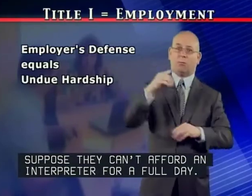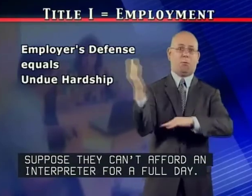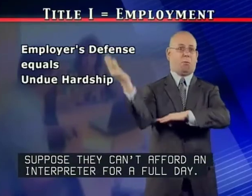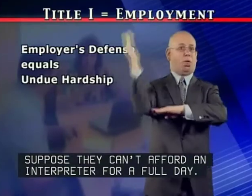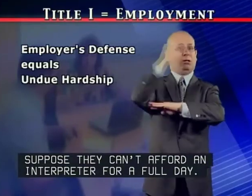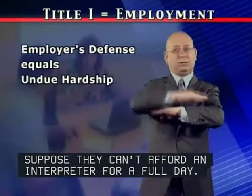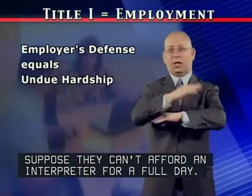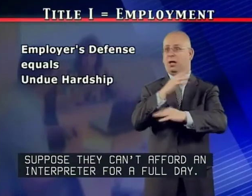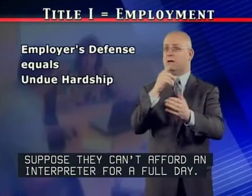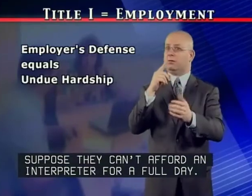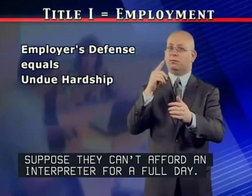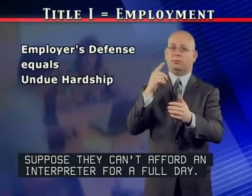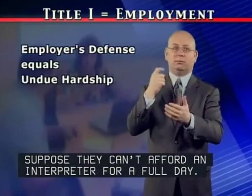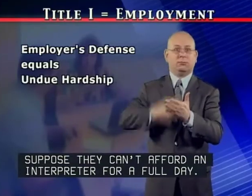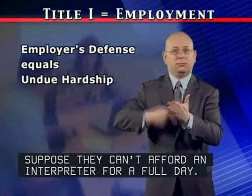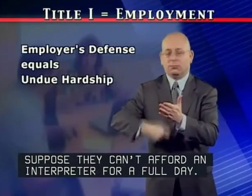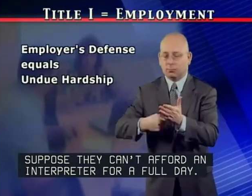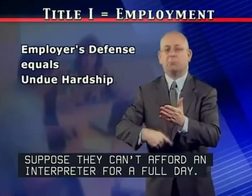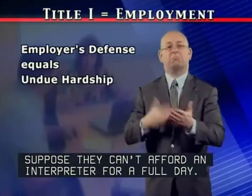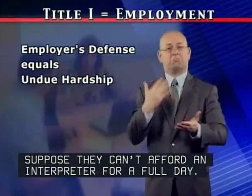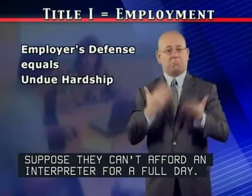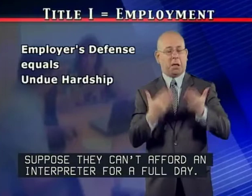an interpreter for a full day.